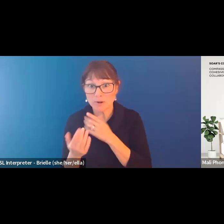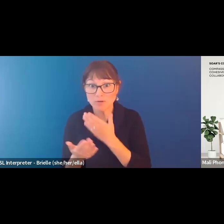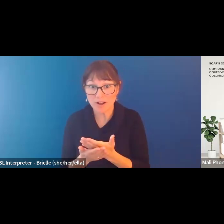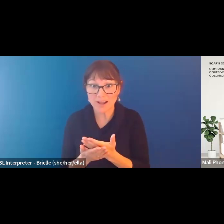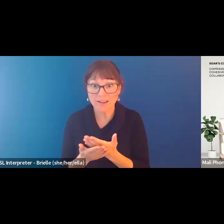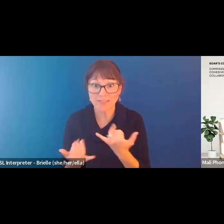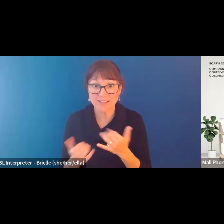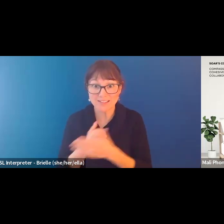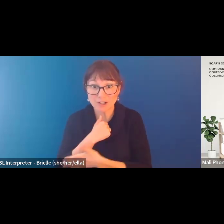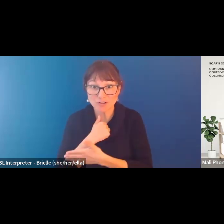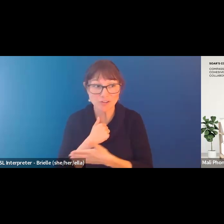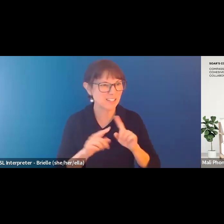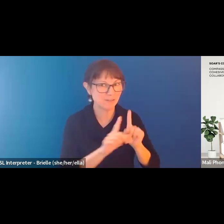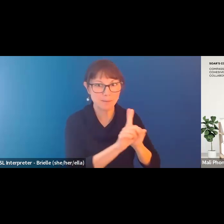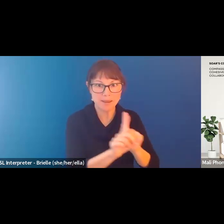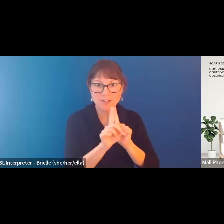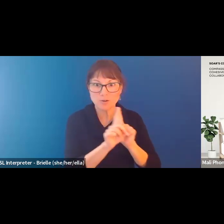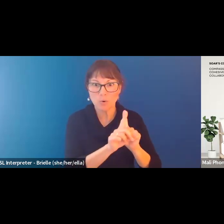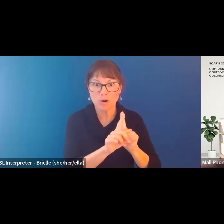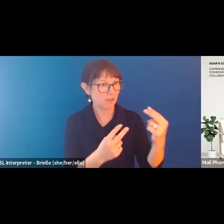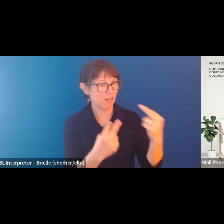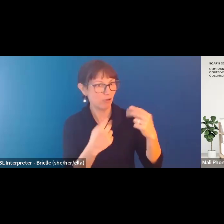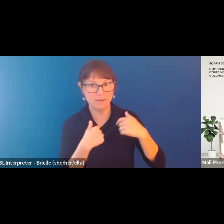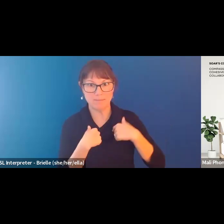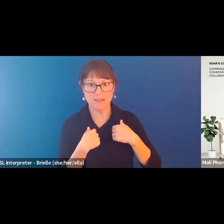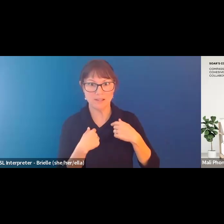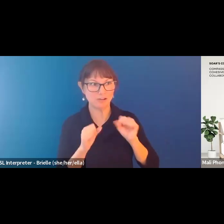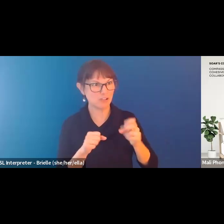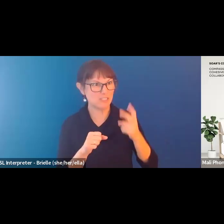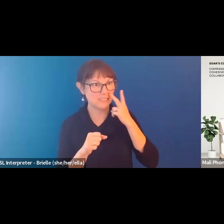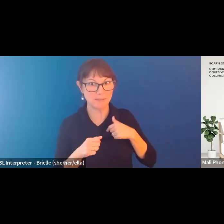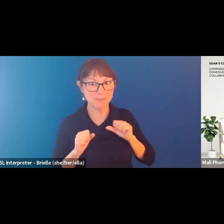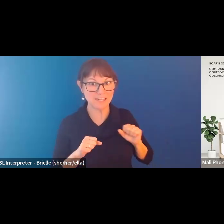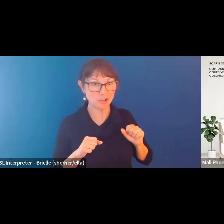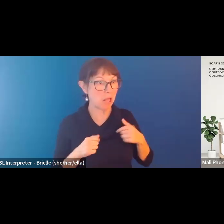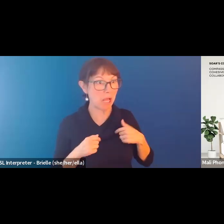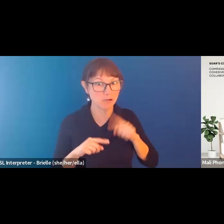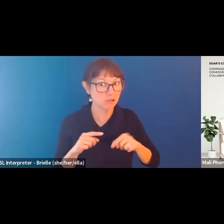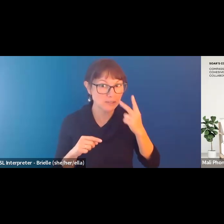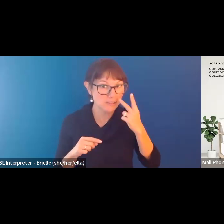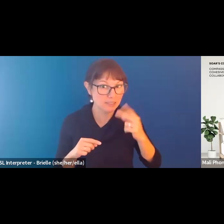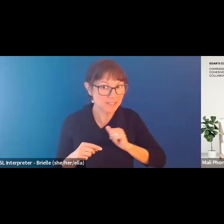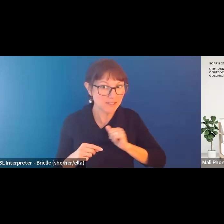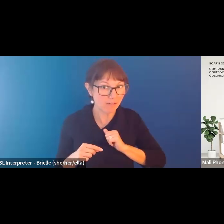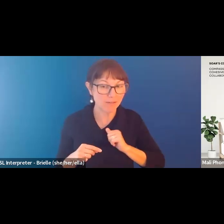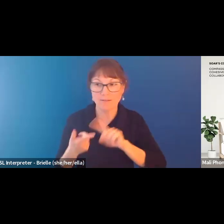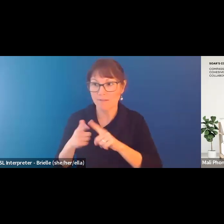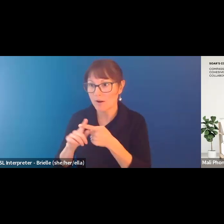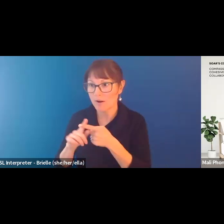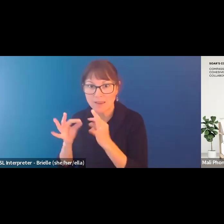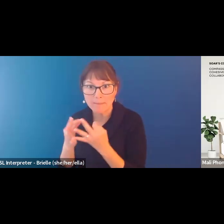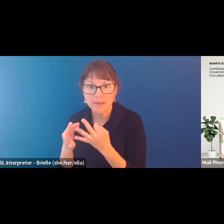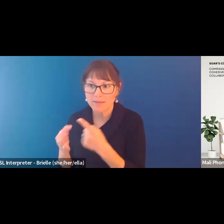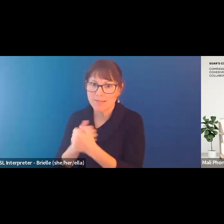country. It came from mentors who saw my potential way before I could see it for myself. It came from friends and family members